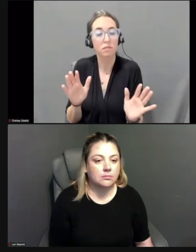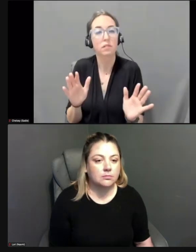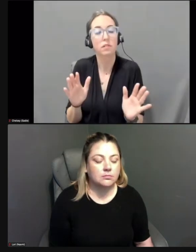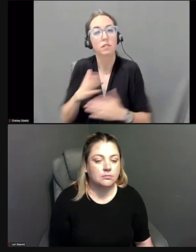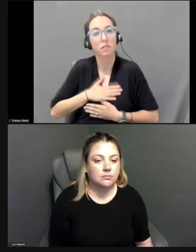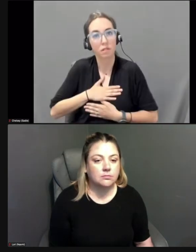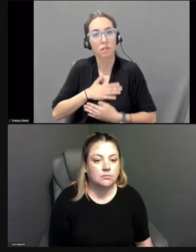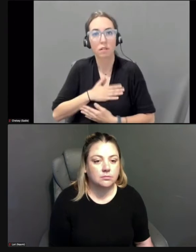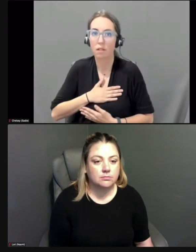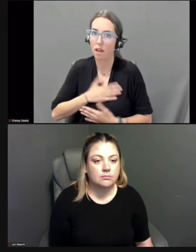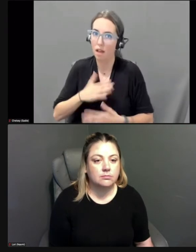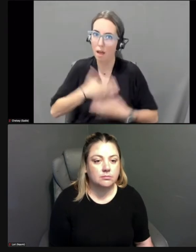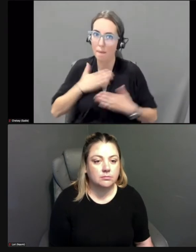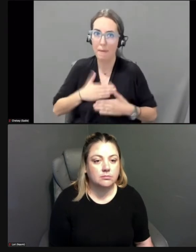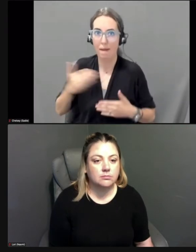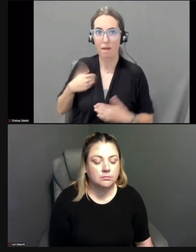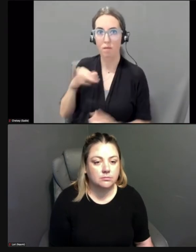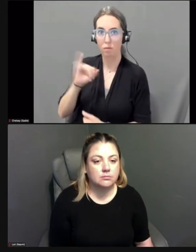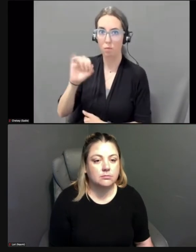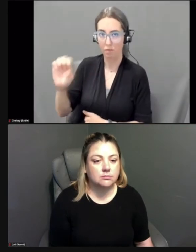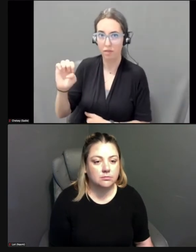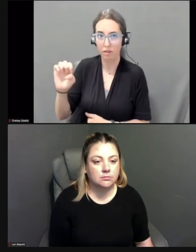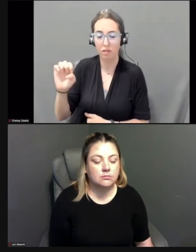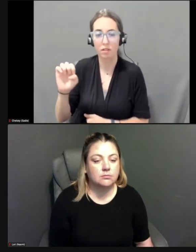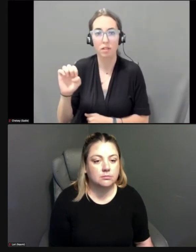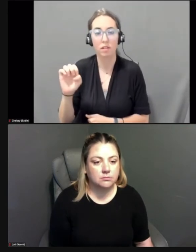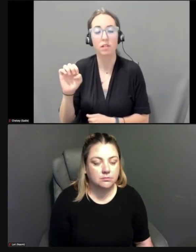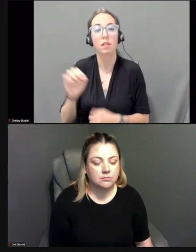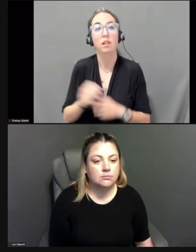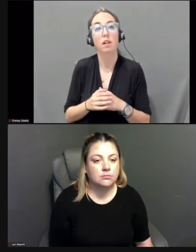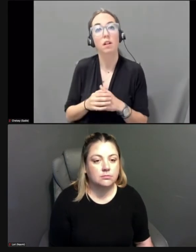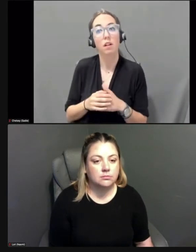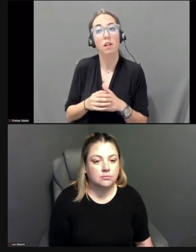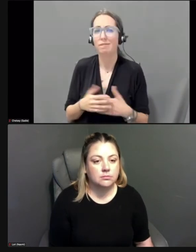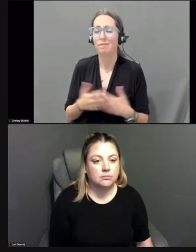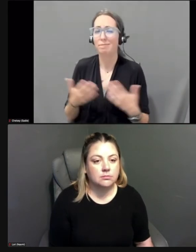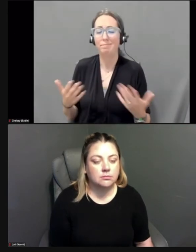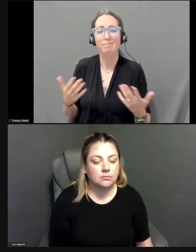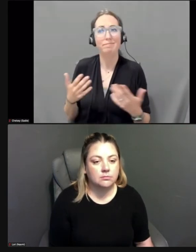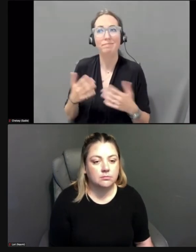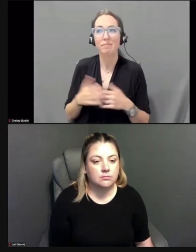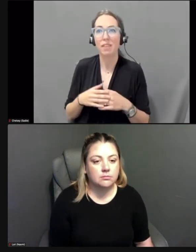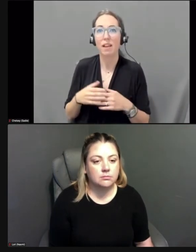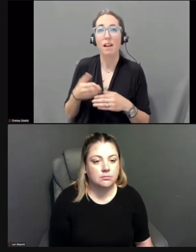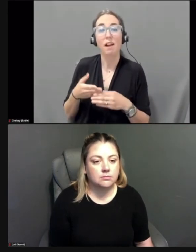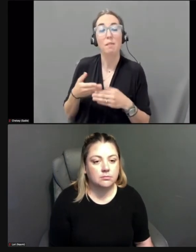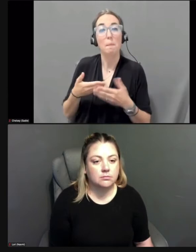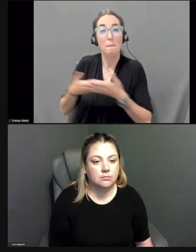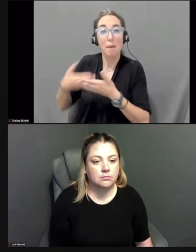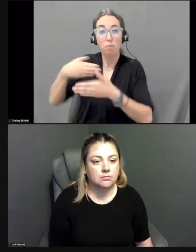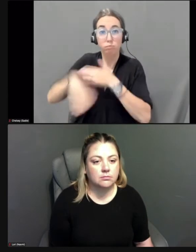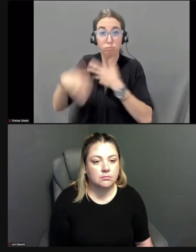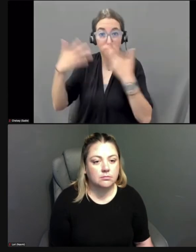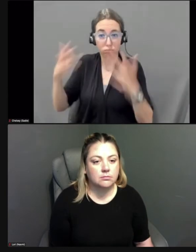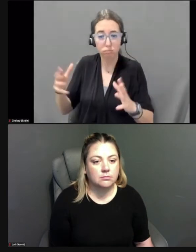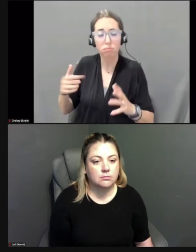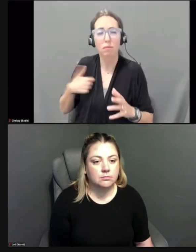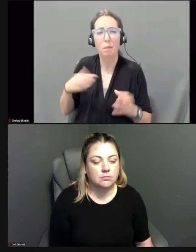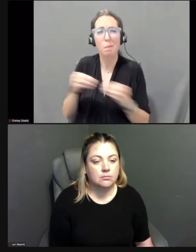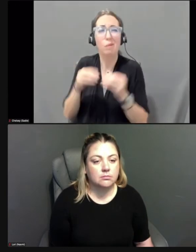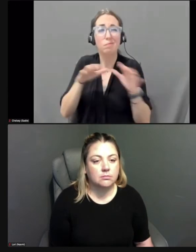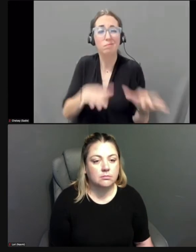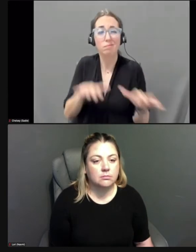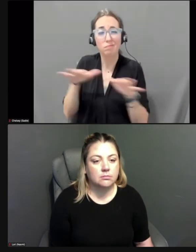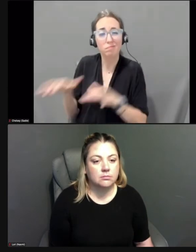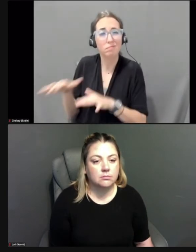to be more relaxed around food and more flexible with exercise and things like that, when a time when